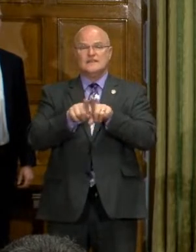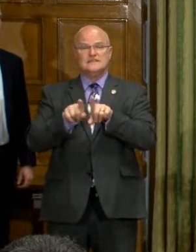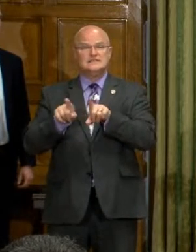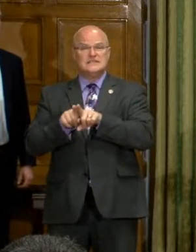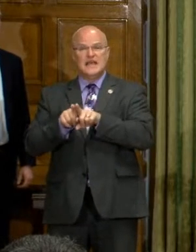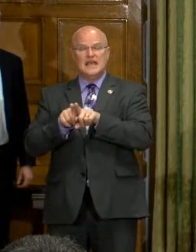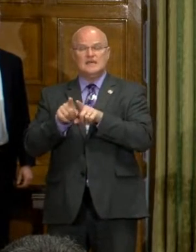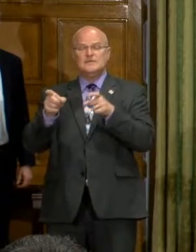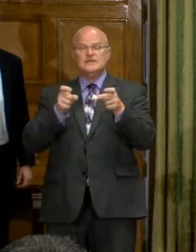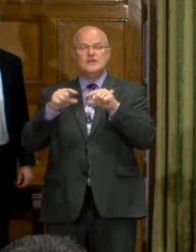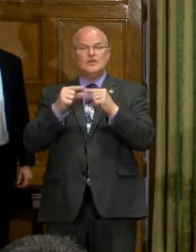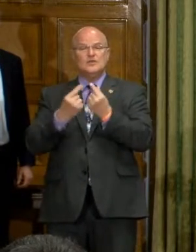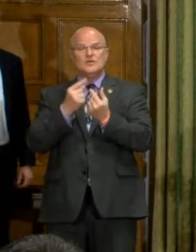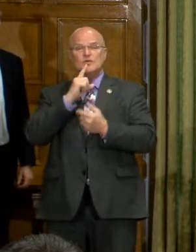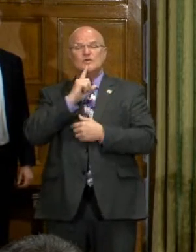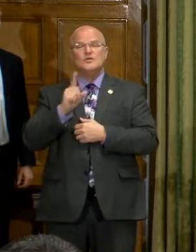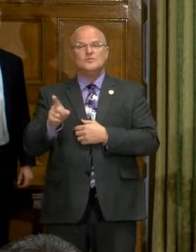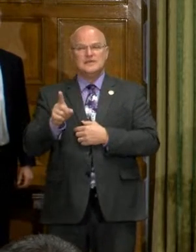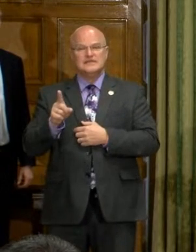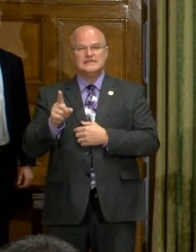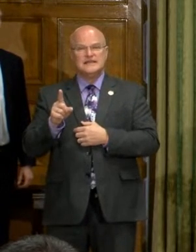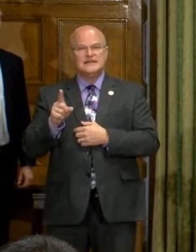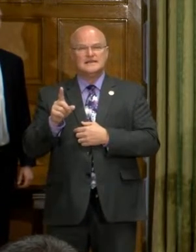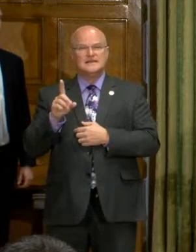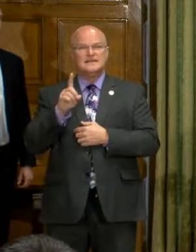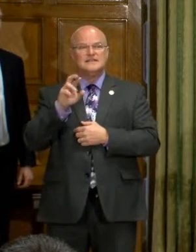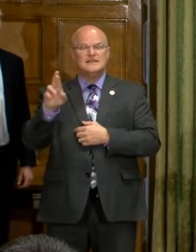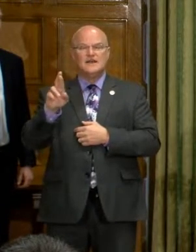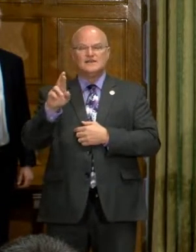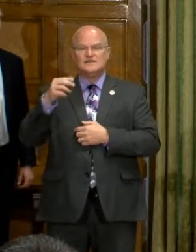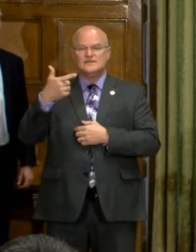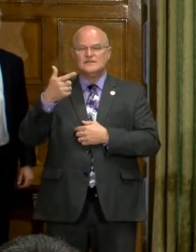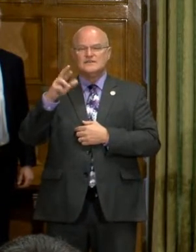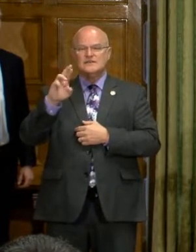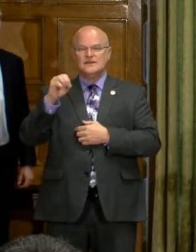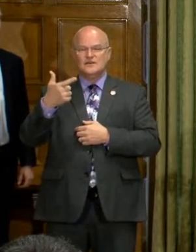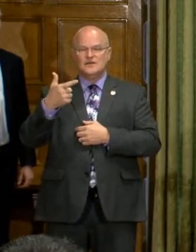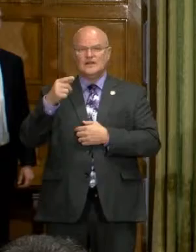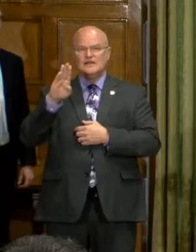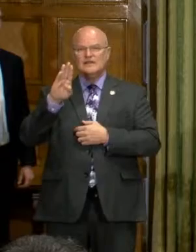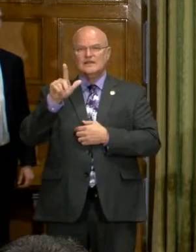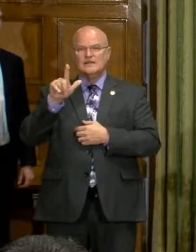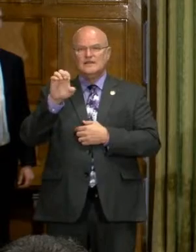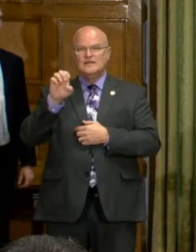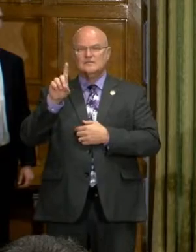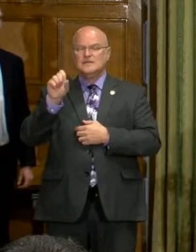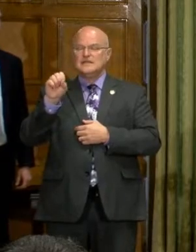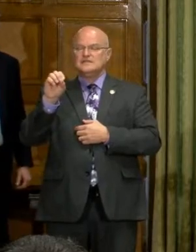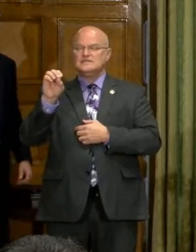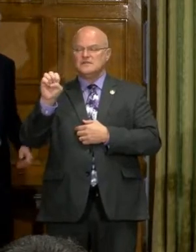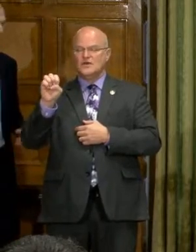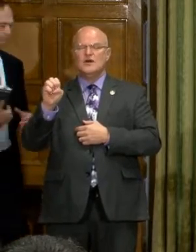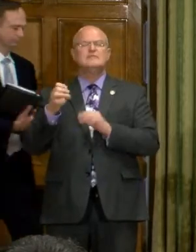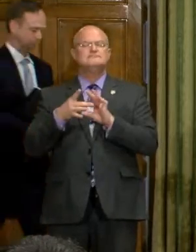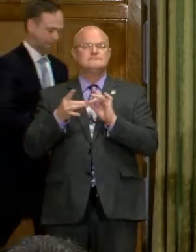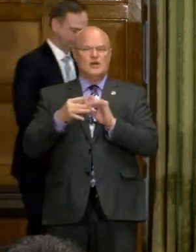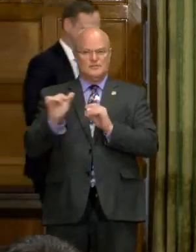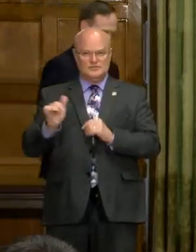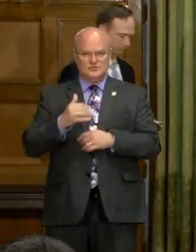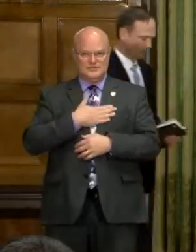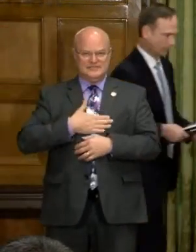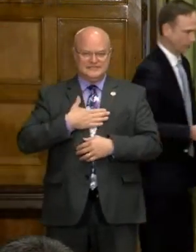same steering group is Dr. Greg Bledsoe, our Surgeon General. I wanted him to comment on this as